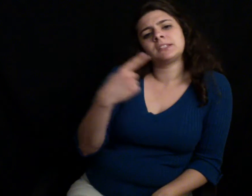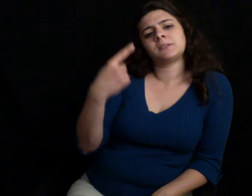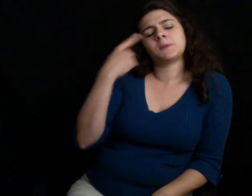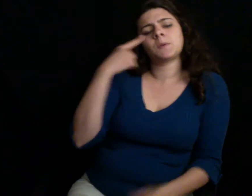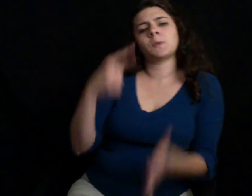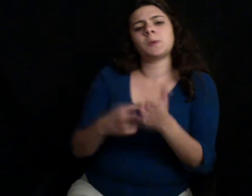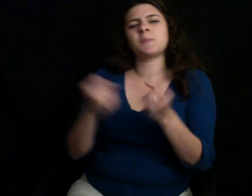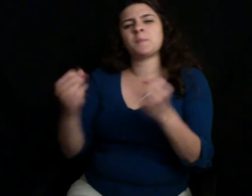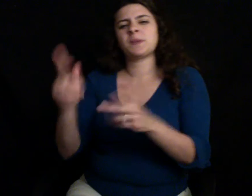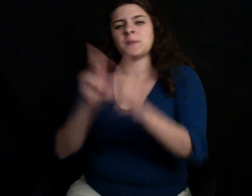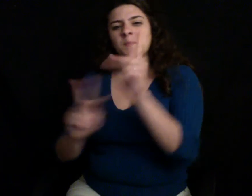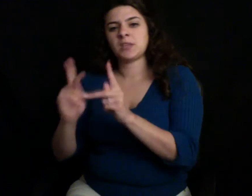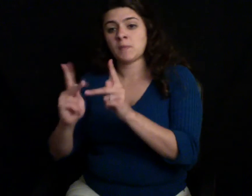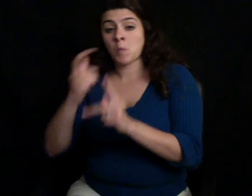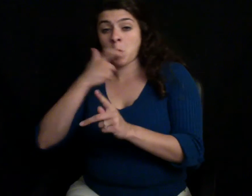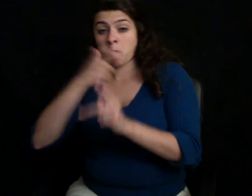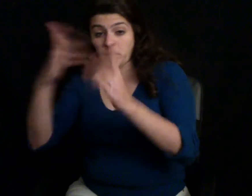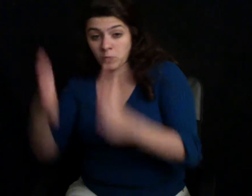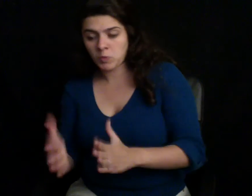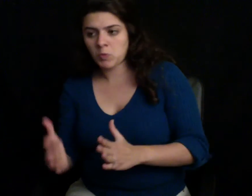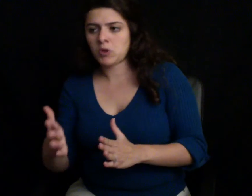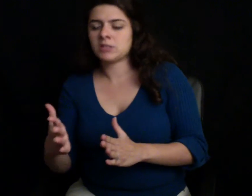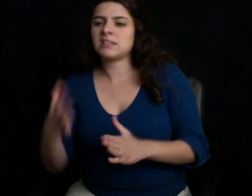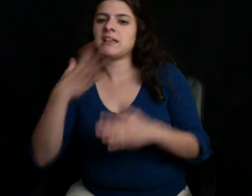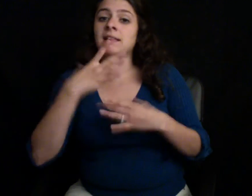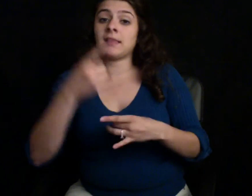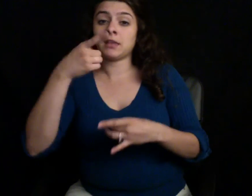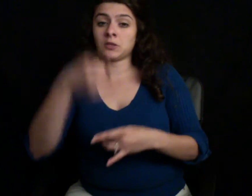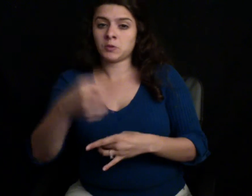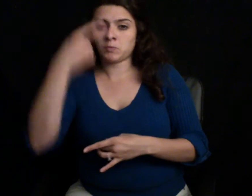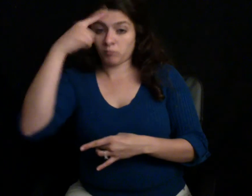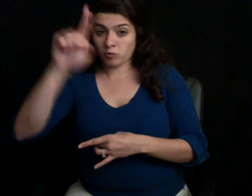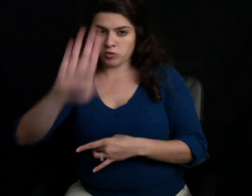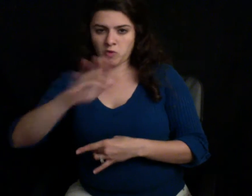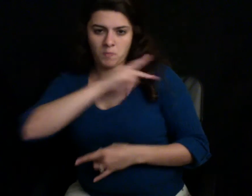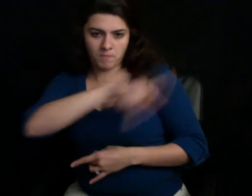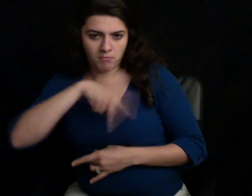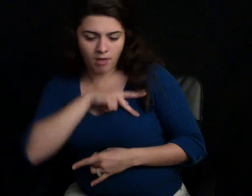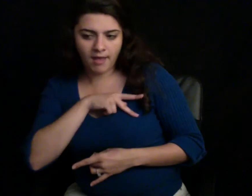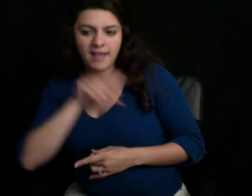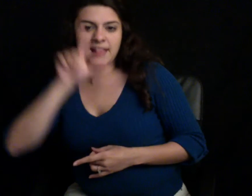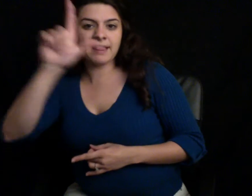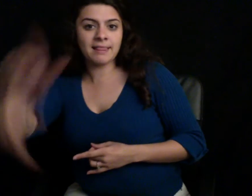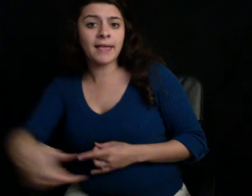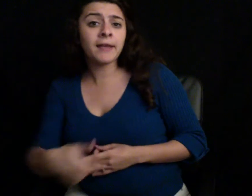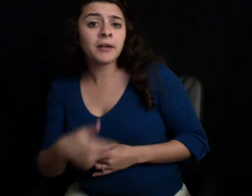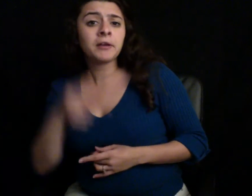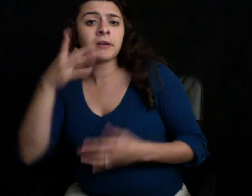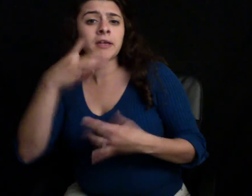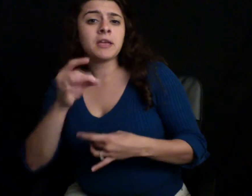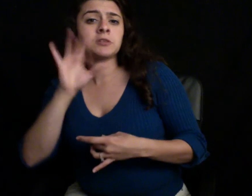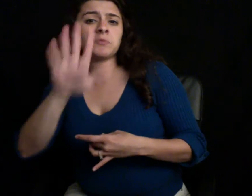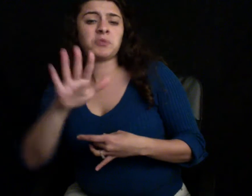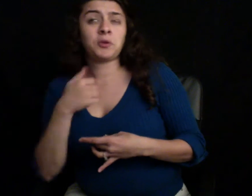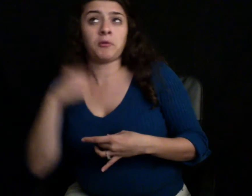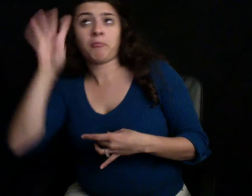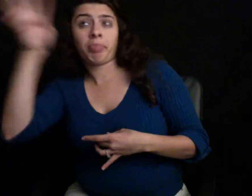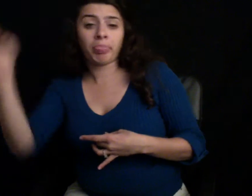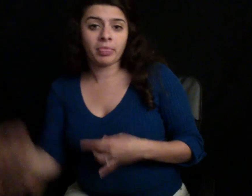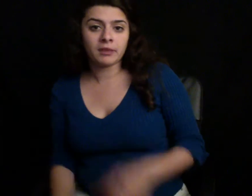eventually started to put videos up on YouTube. I tried everything. I mean, I did skits. I had a horrible mouth on me. I was cursing like crazy. I